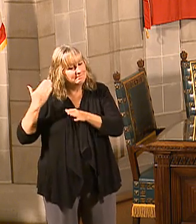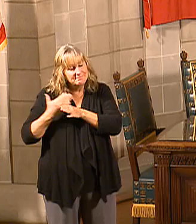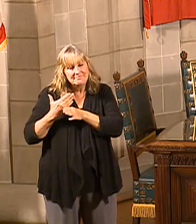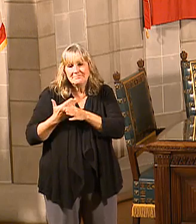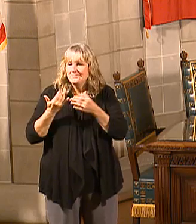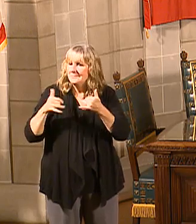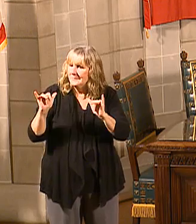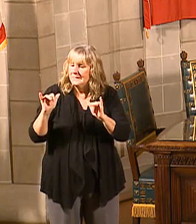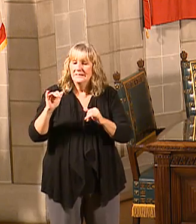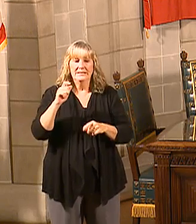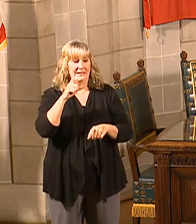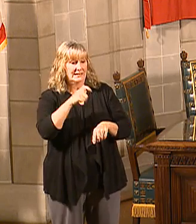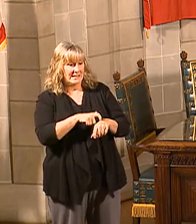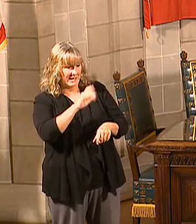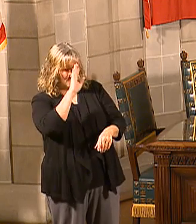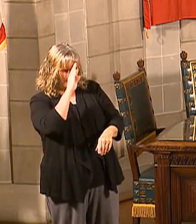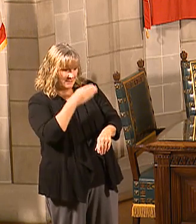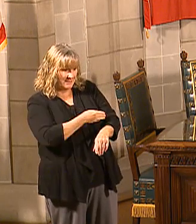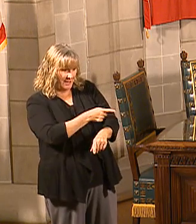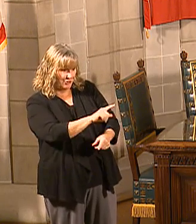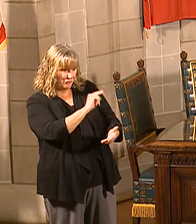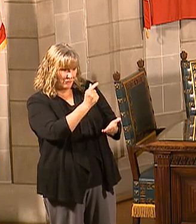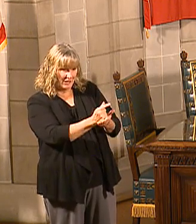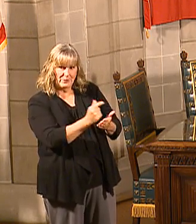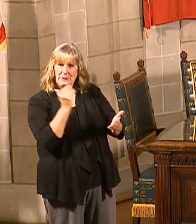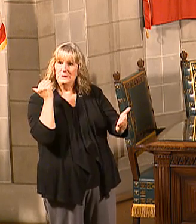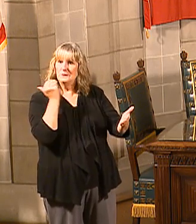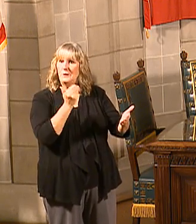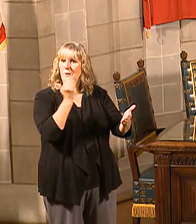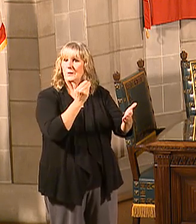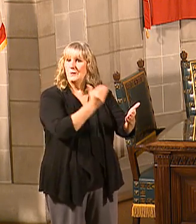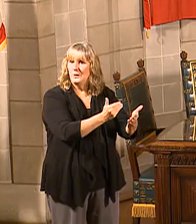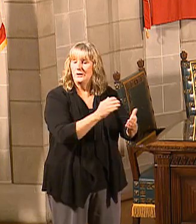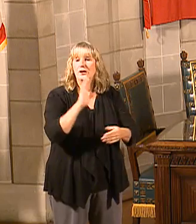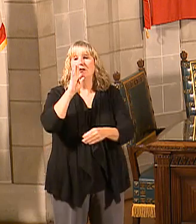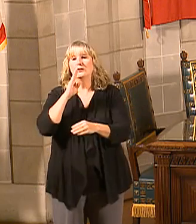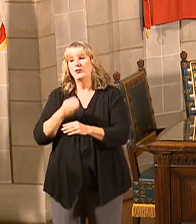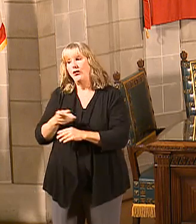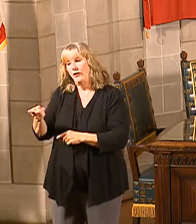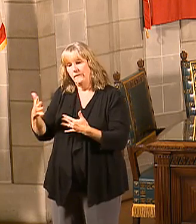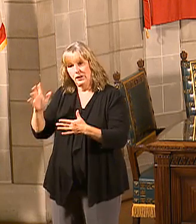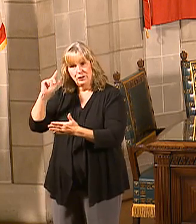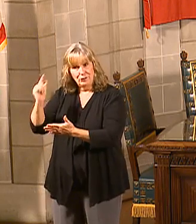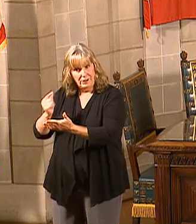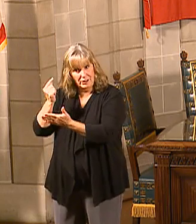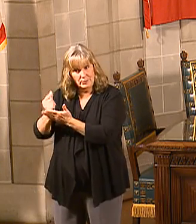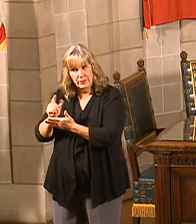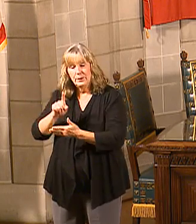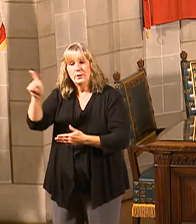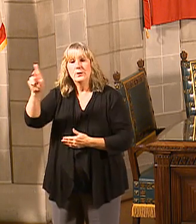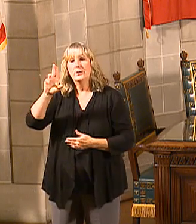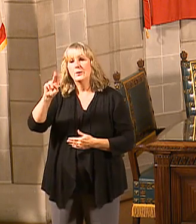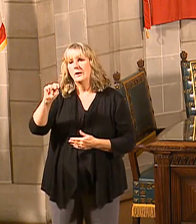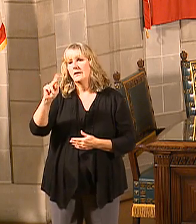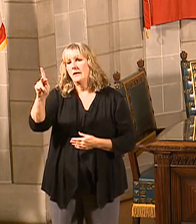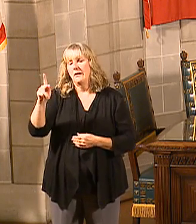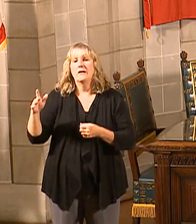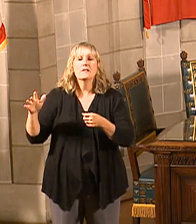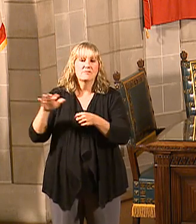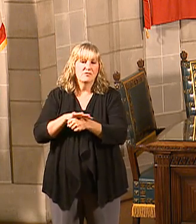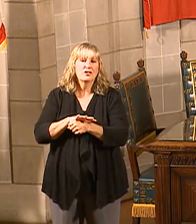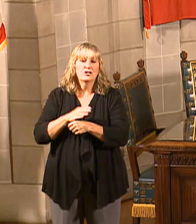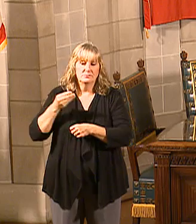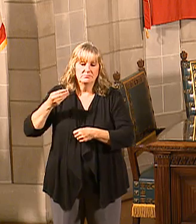time for my son to graduate was looming closer. My daughter had graduated high school and was attending UNK on a full-ride